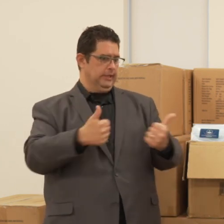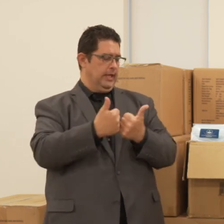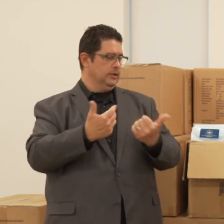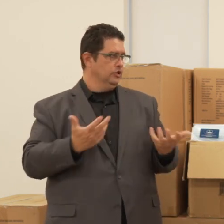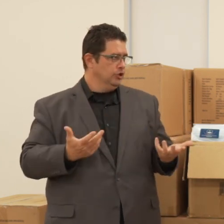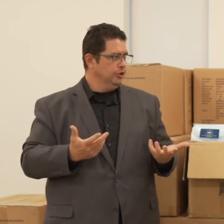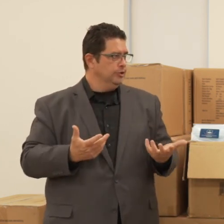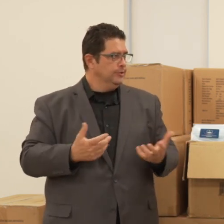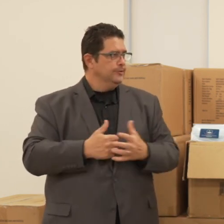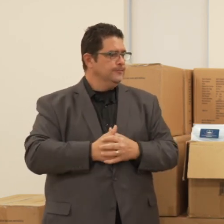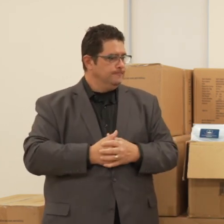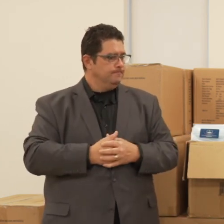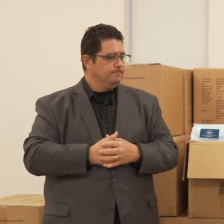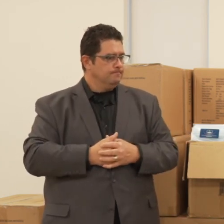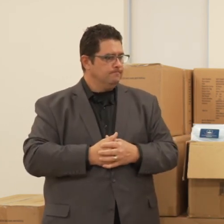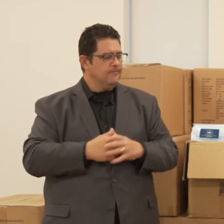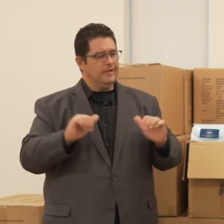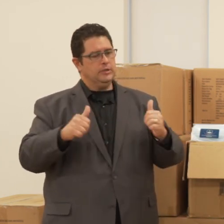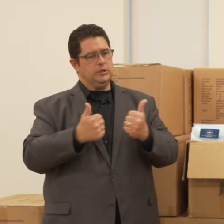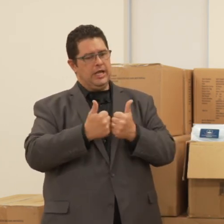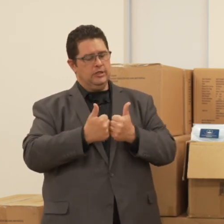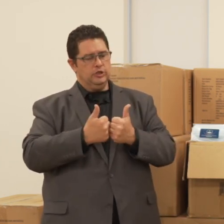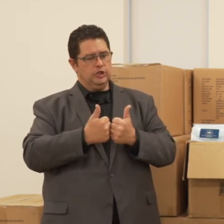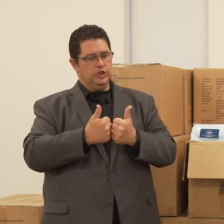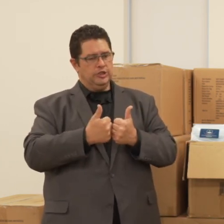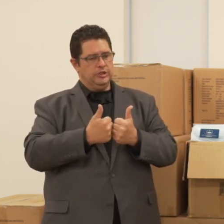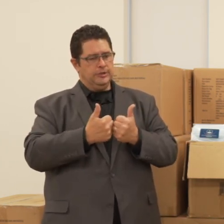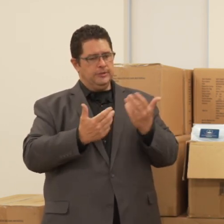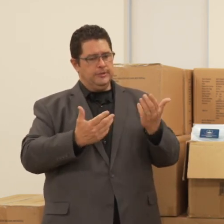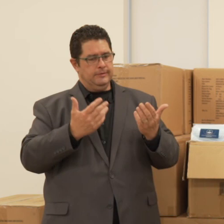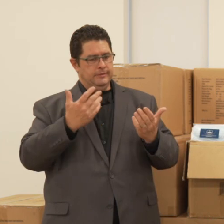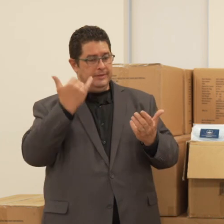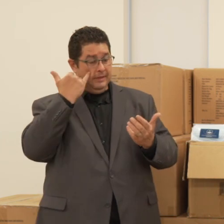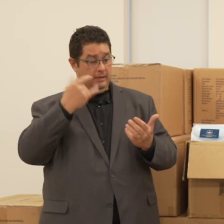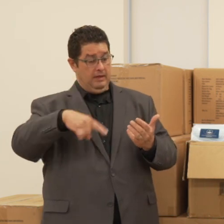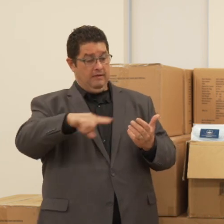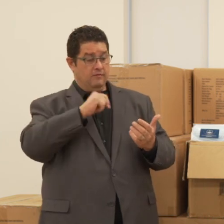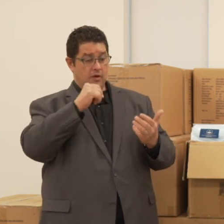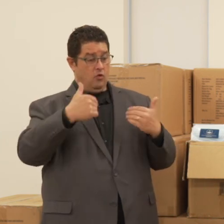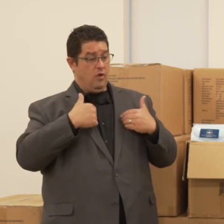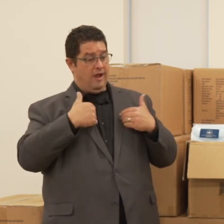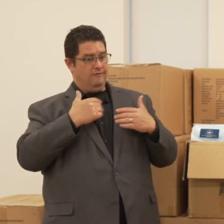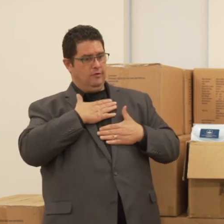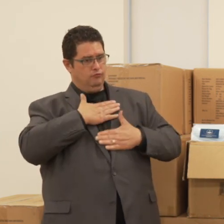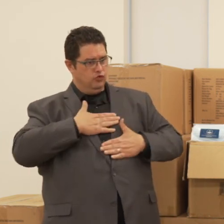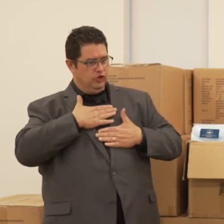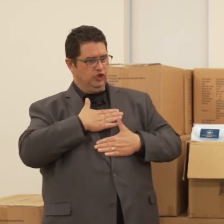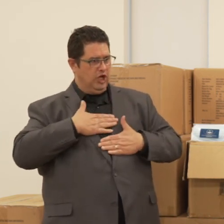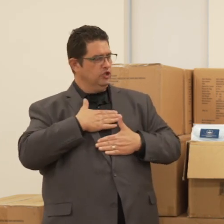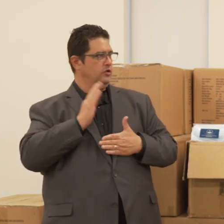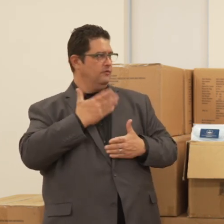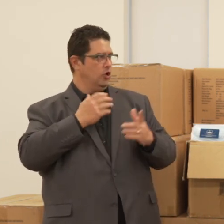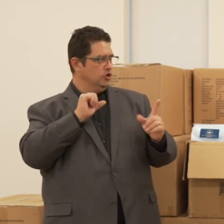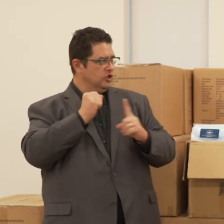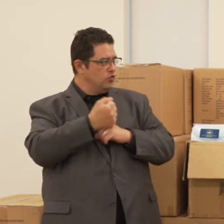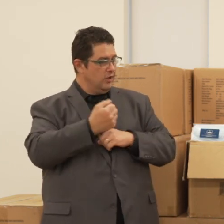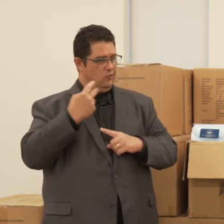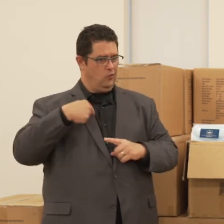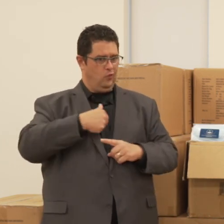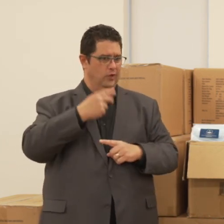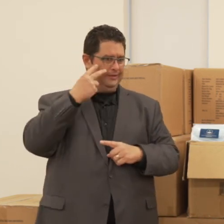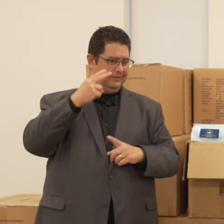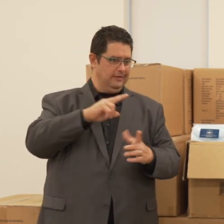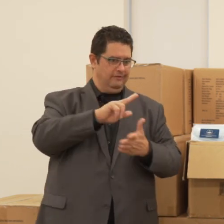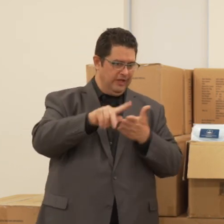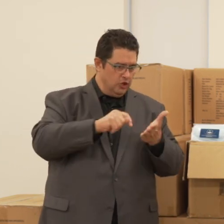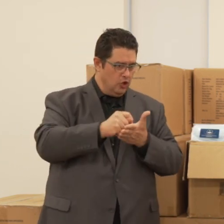The challenge is not having an appreciation for where we are, and we see the viral videos, we see the decisions they're making,